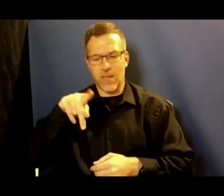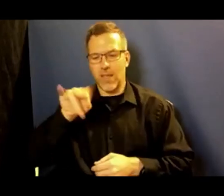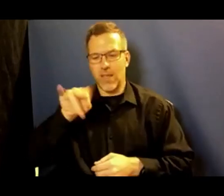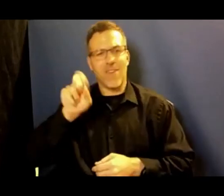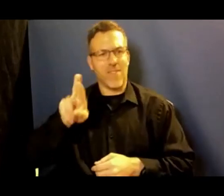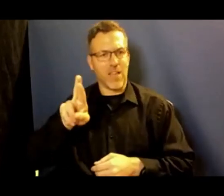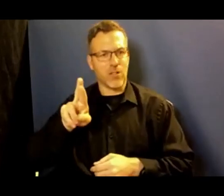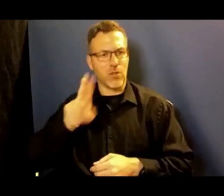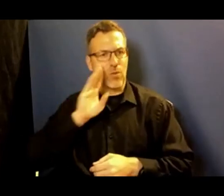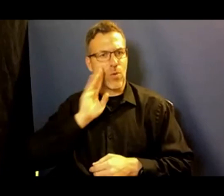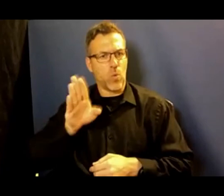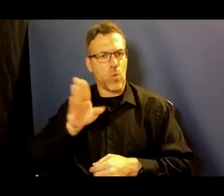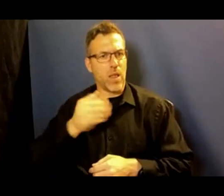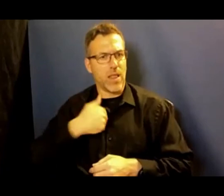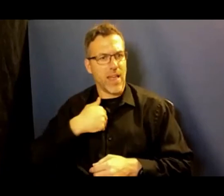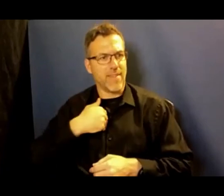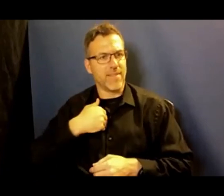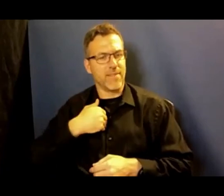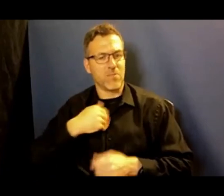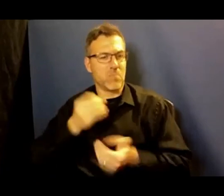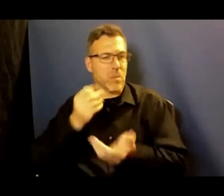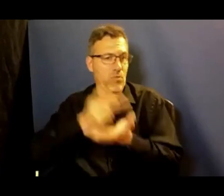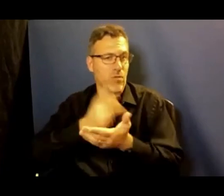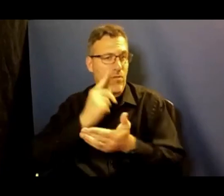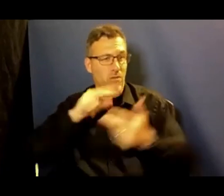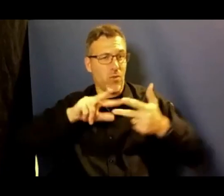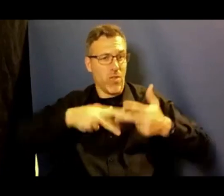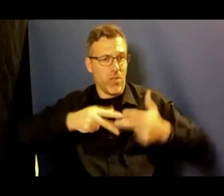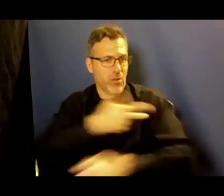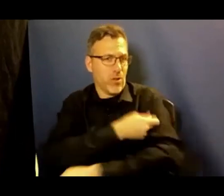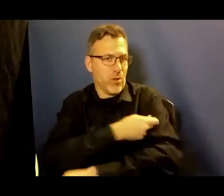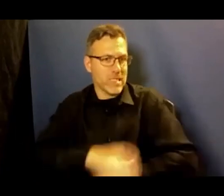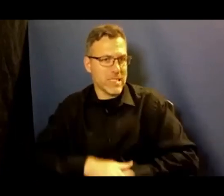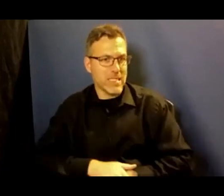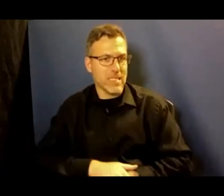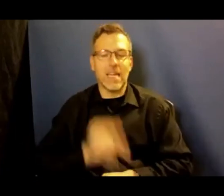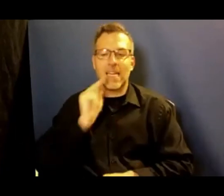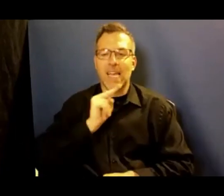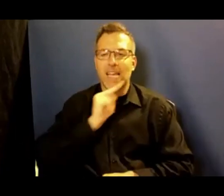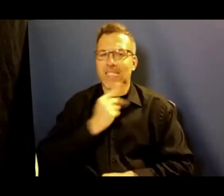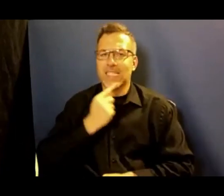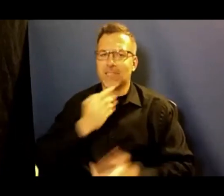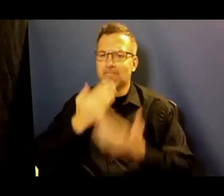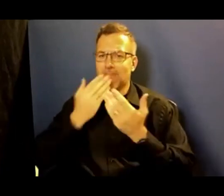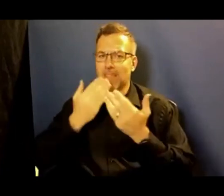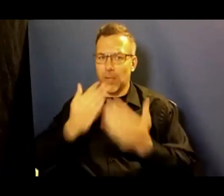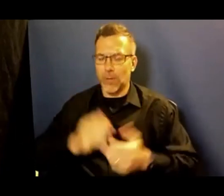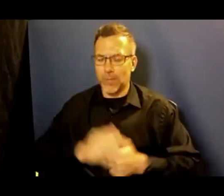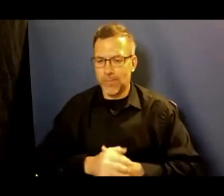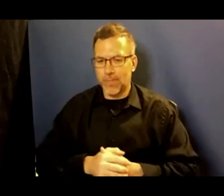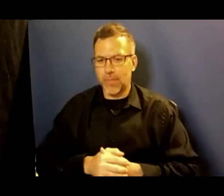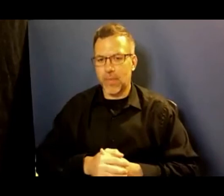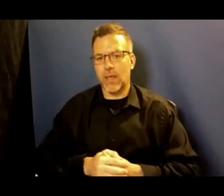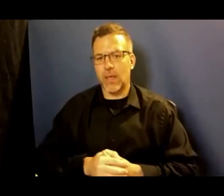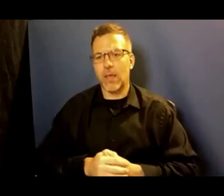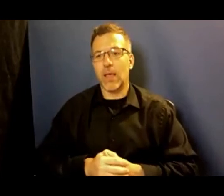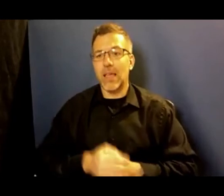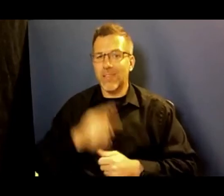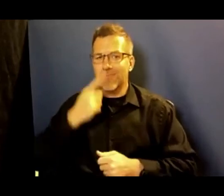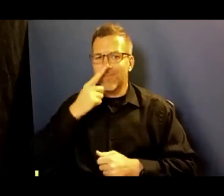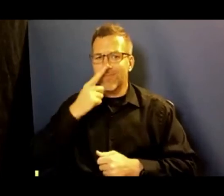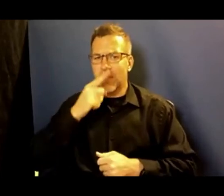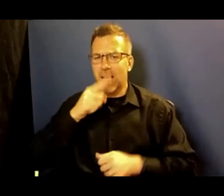That's a very long-winded answer, sorry. It was great, thank you. Can you describe what's